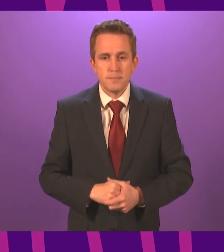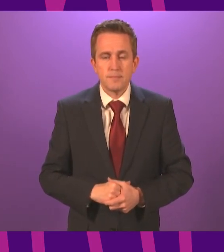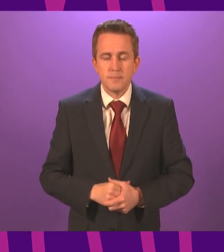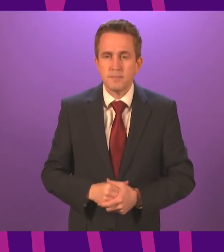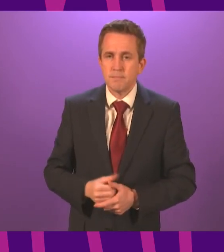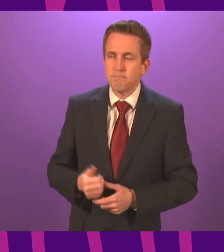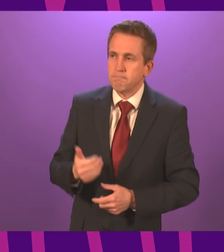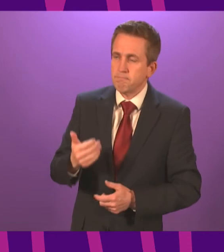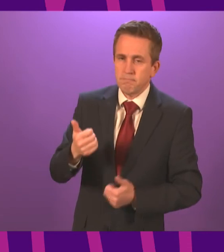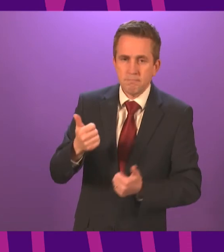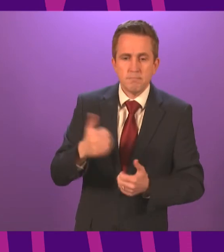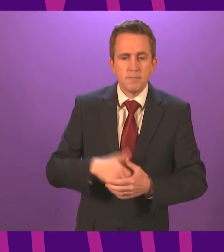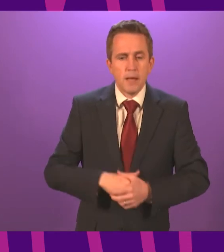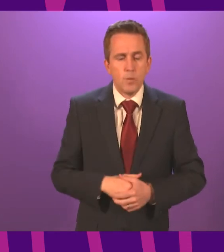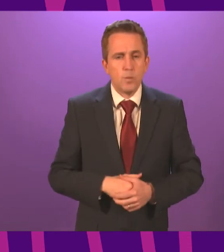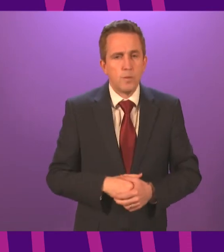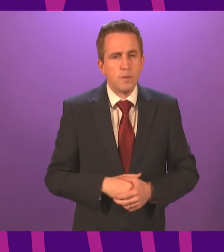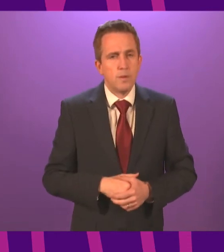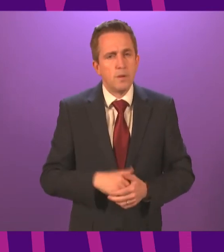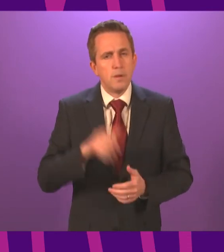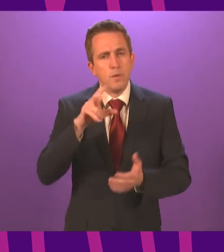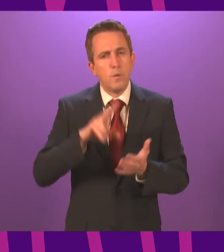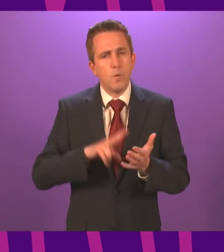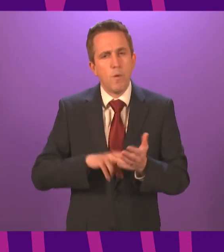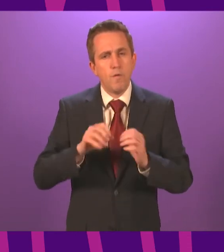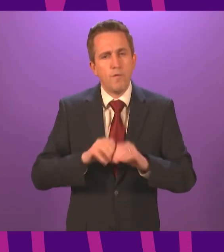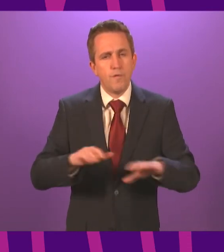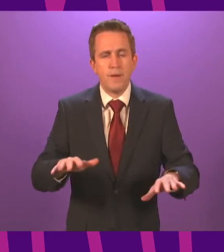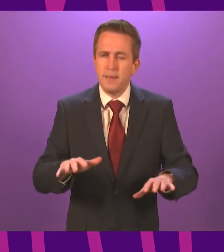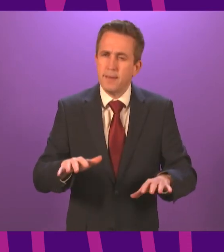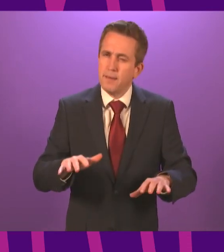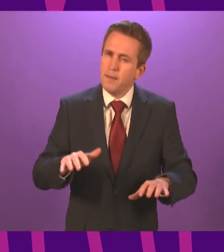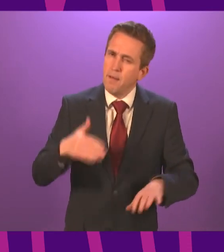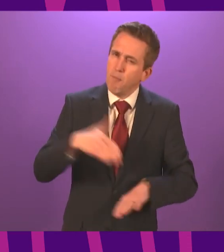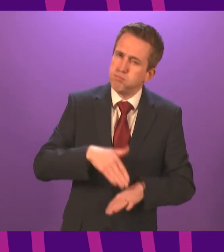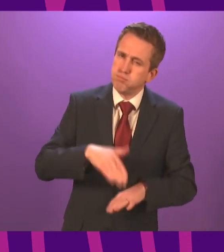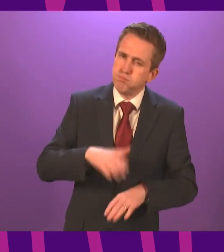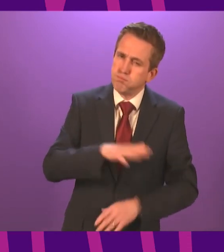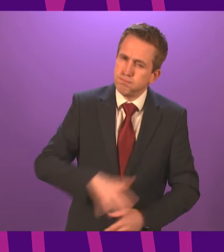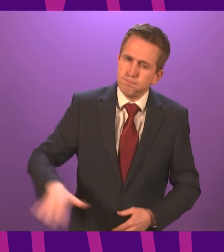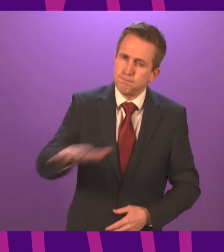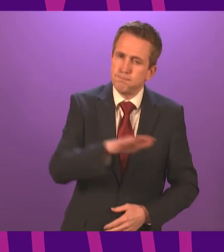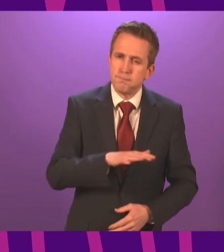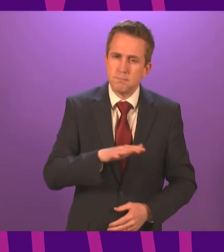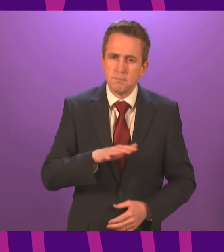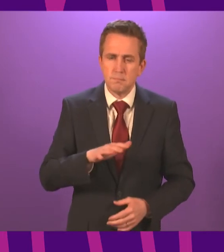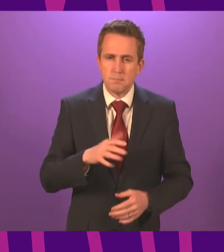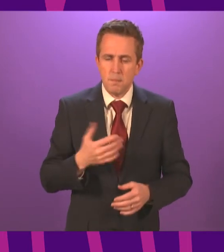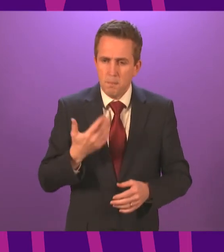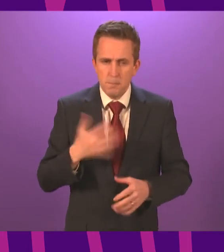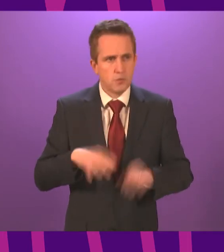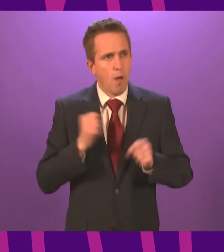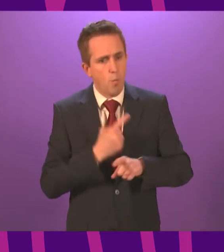Presiding Officer, thank you. The pandemic continues to blight our planet, to test our endurance. Weeks have turned into